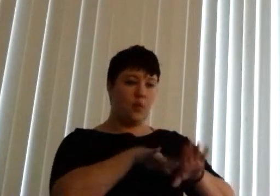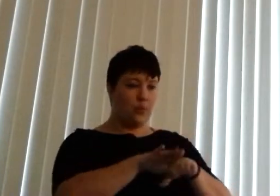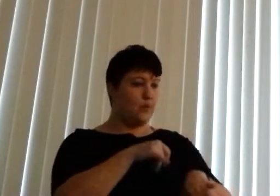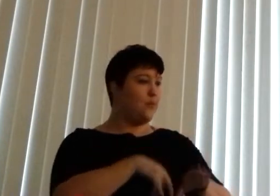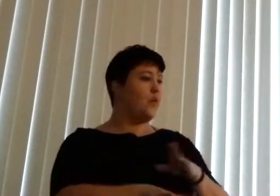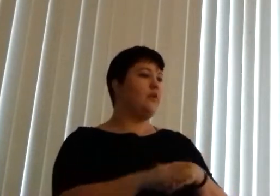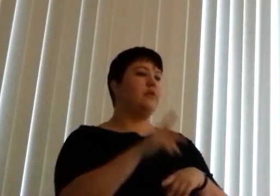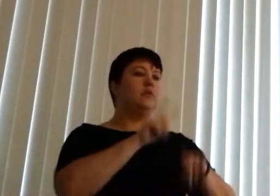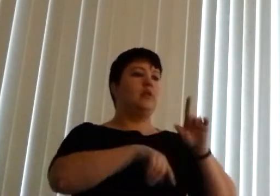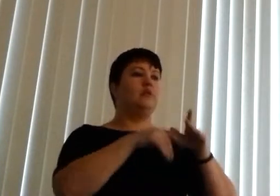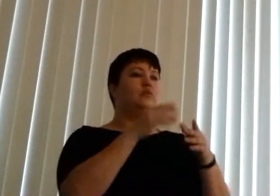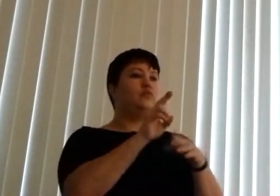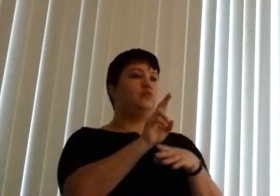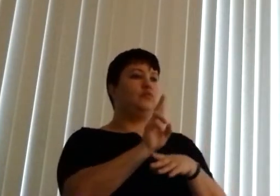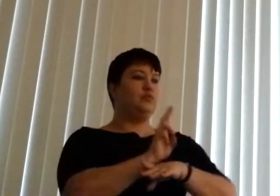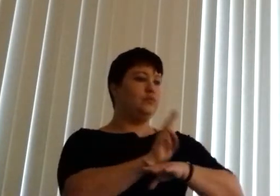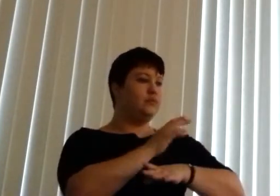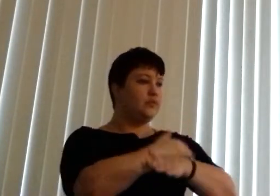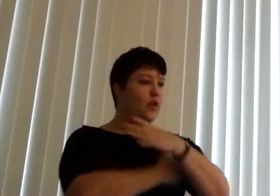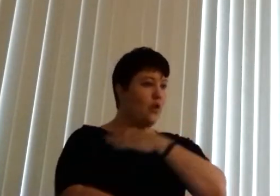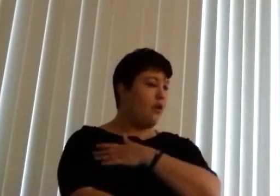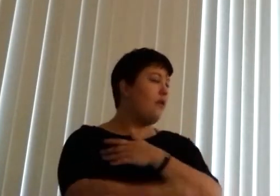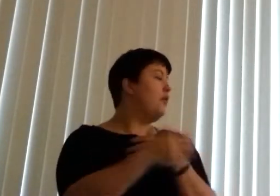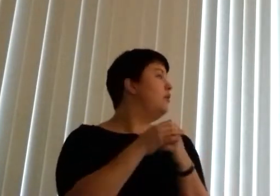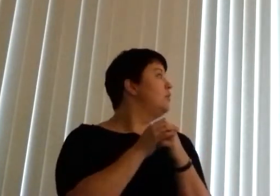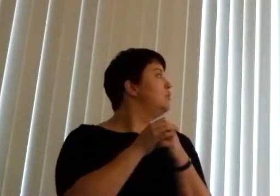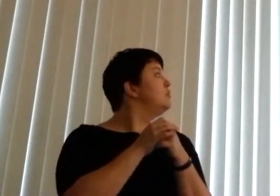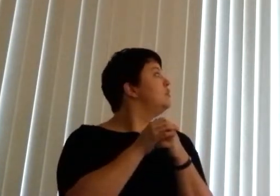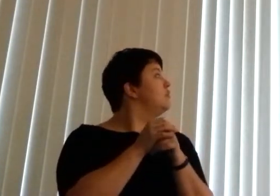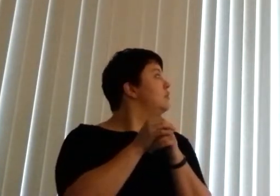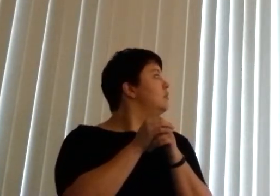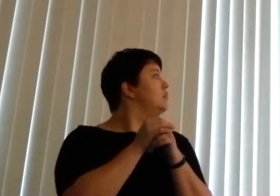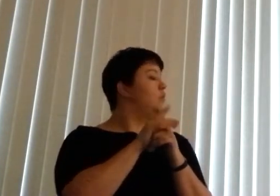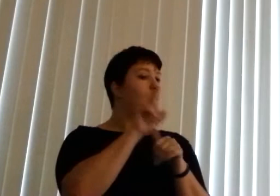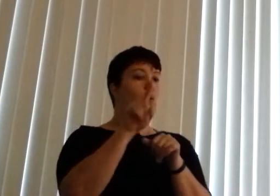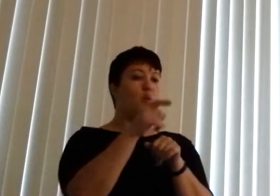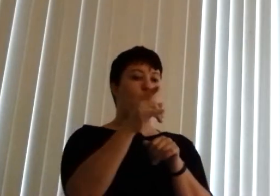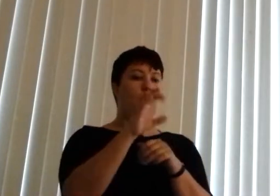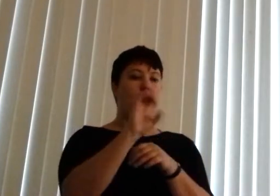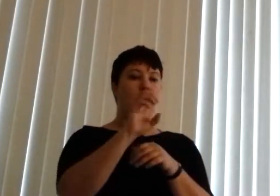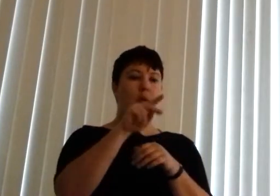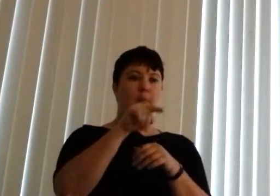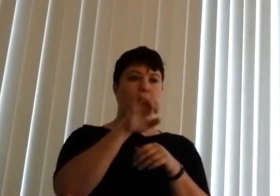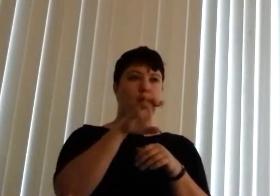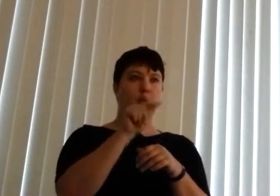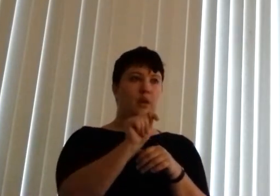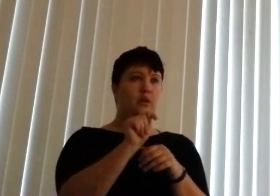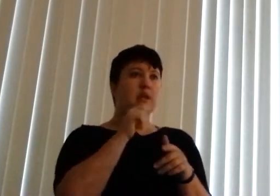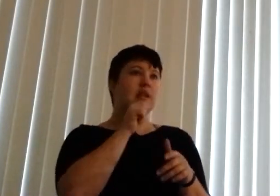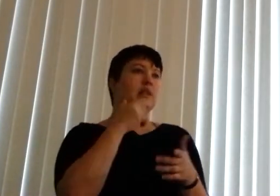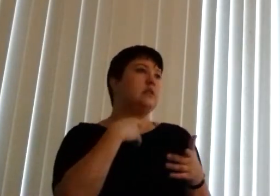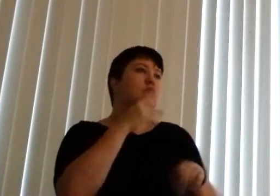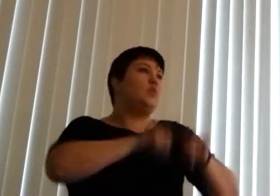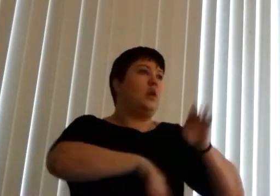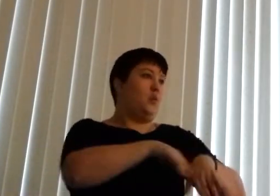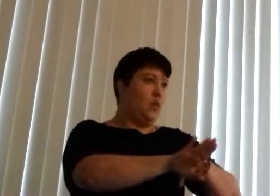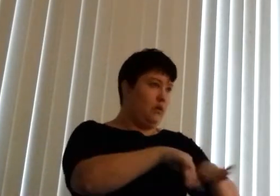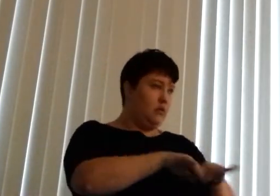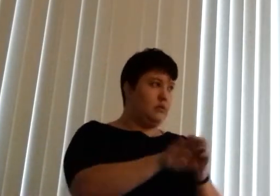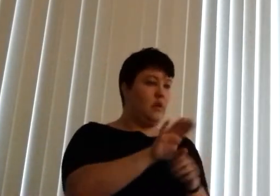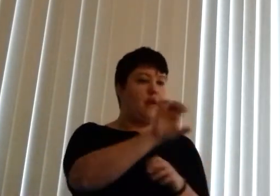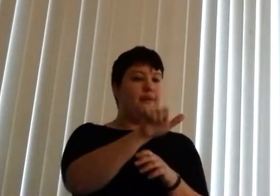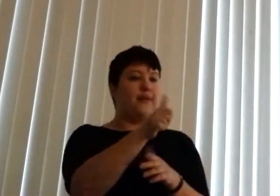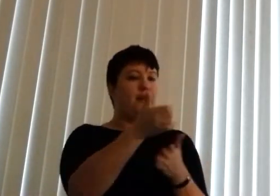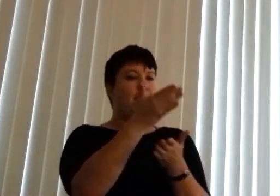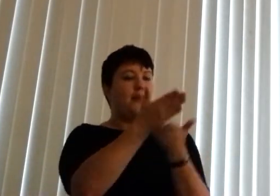in virtue of paraplegia. One such component would obviously be not being able to walk. Another component would